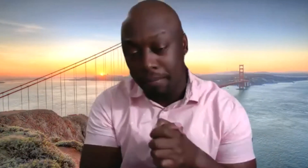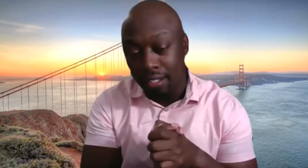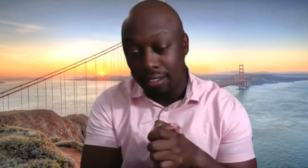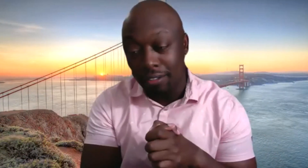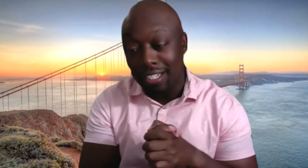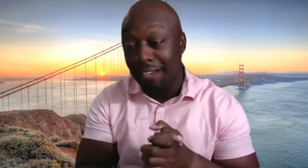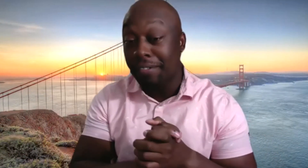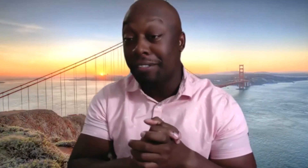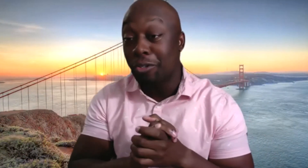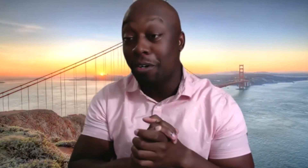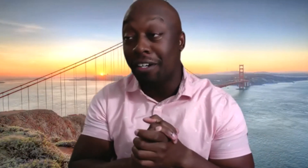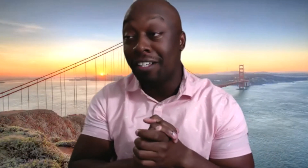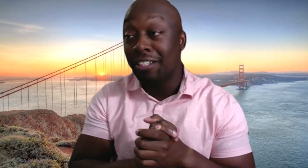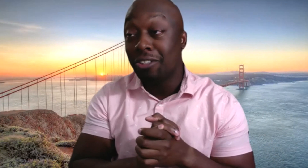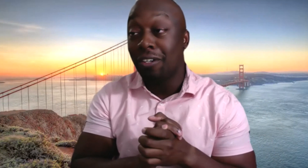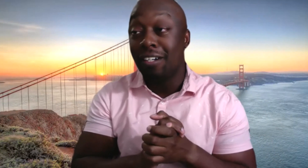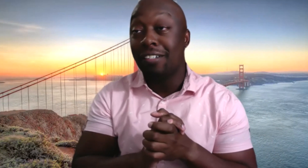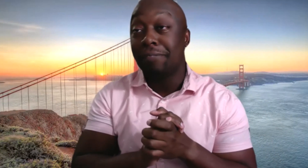celebrate milestones. I even saw